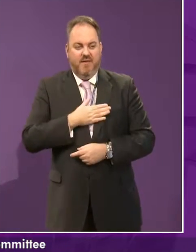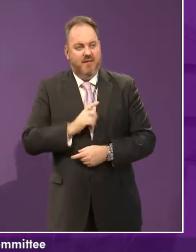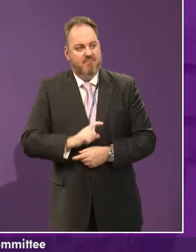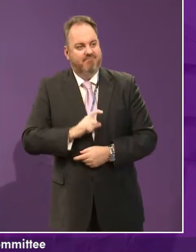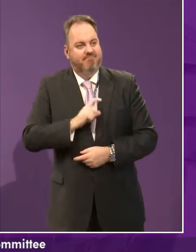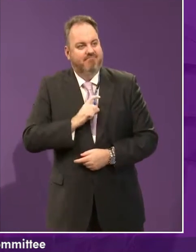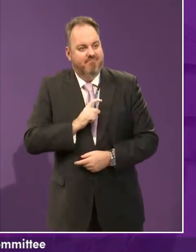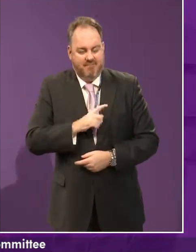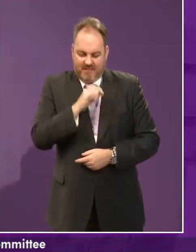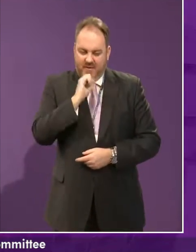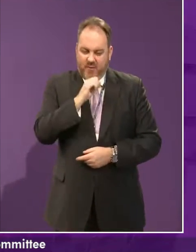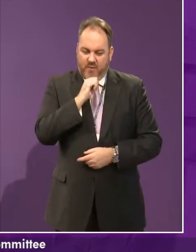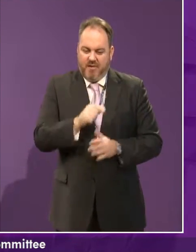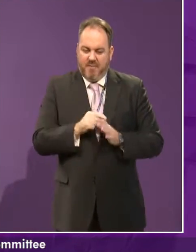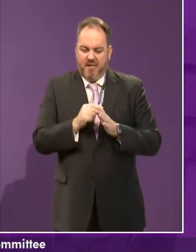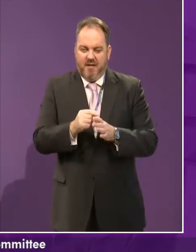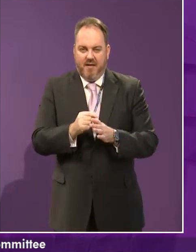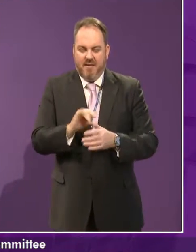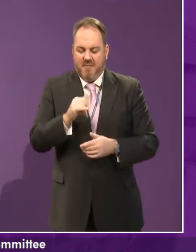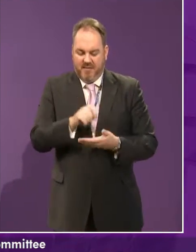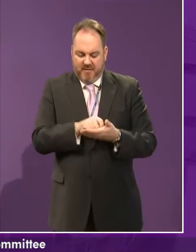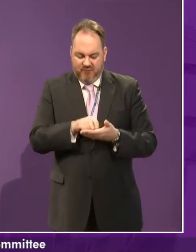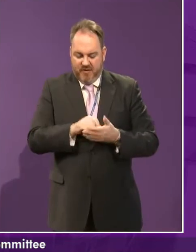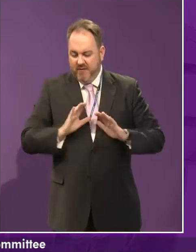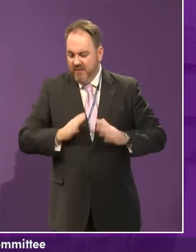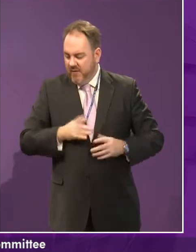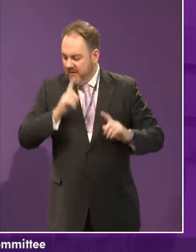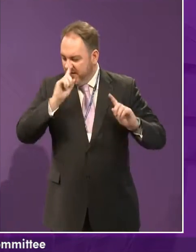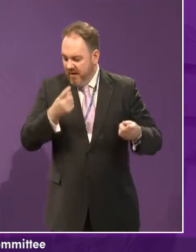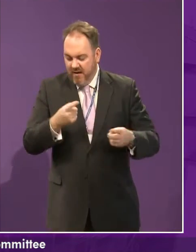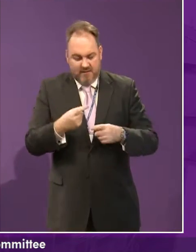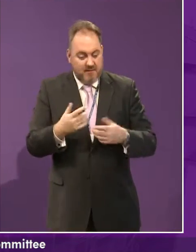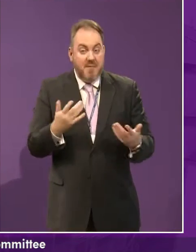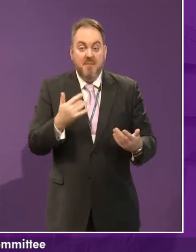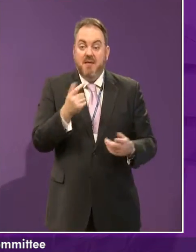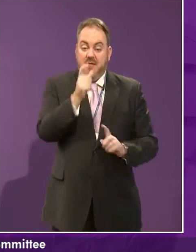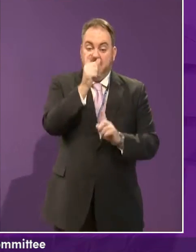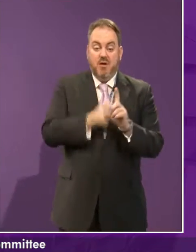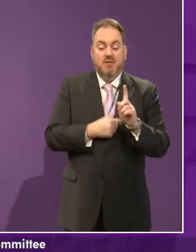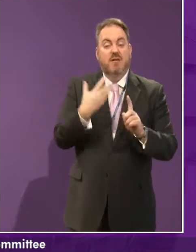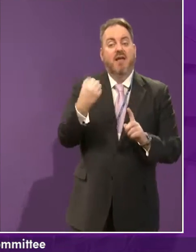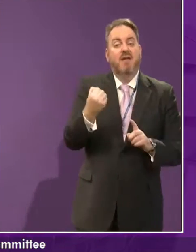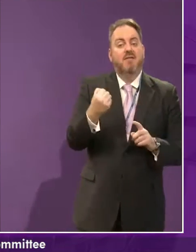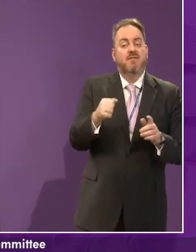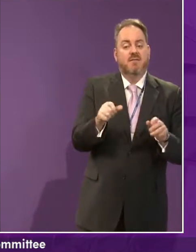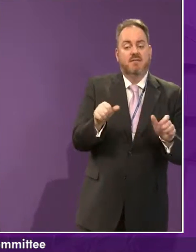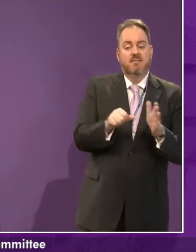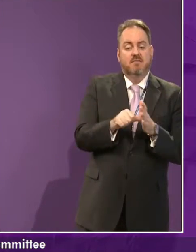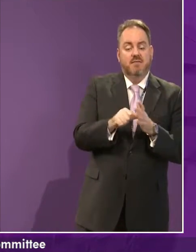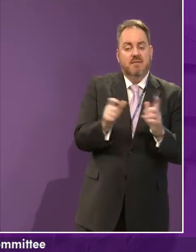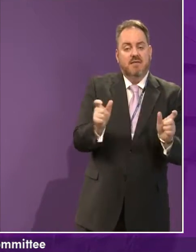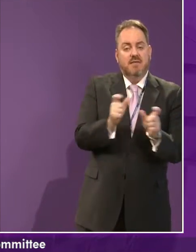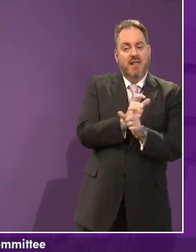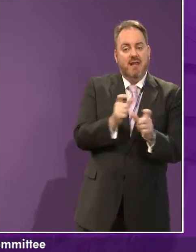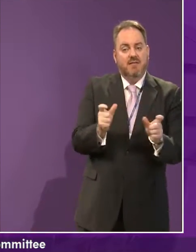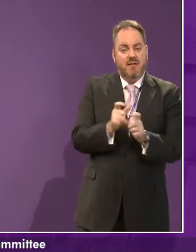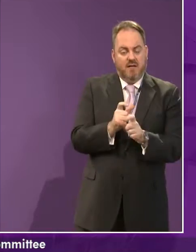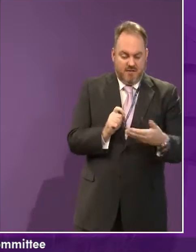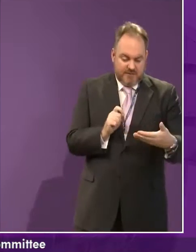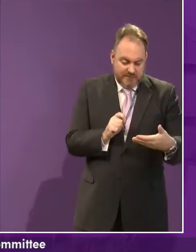likely to apply for courses rather than having to write something down, especially if it is sort of a dyslexia or something like that. They could be